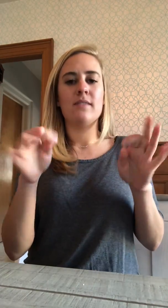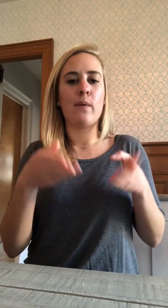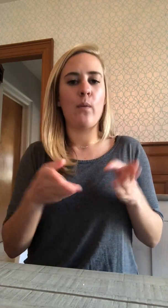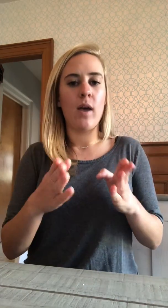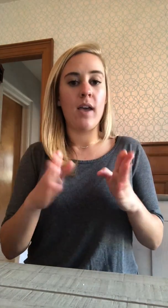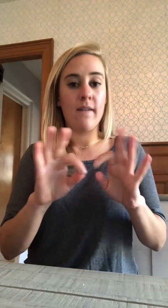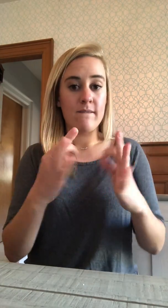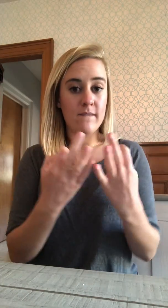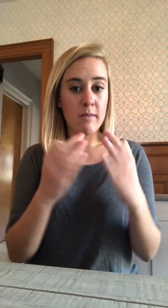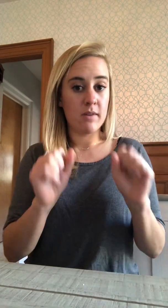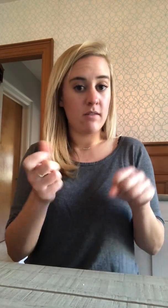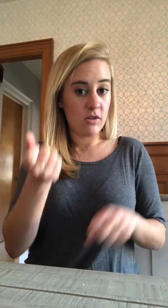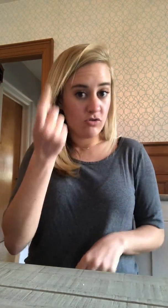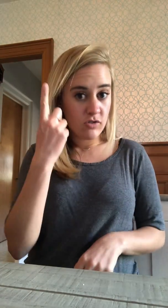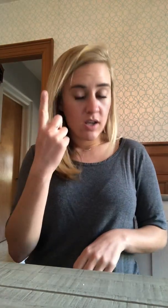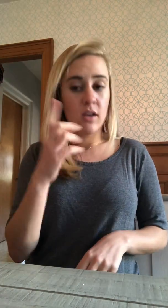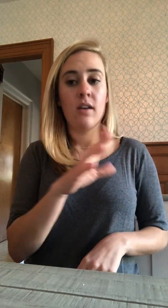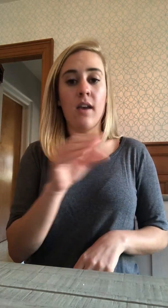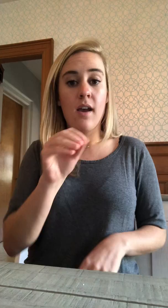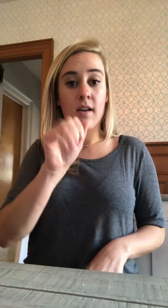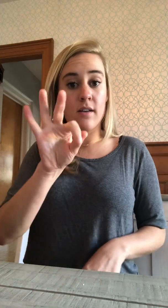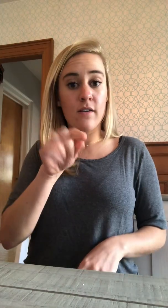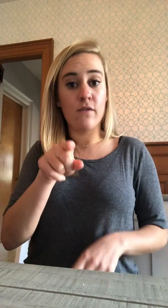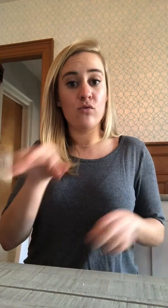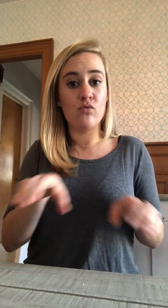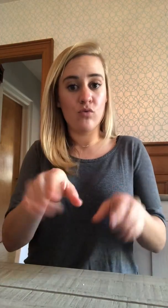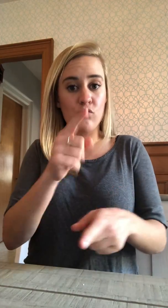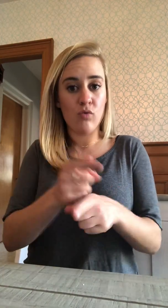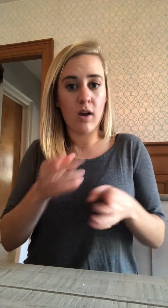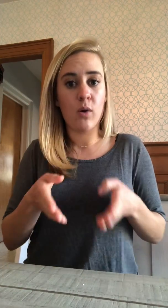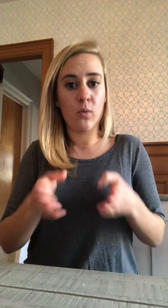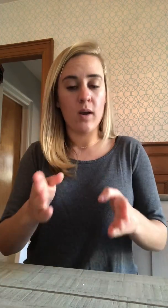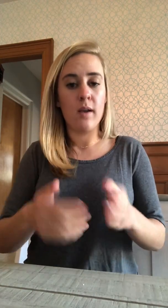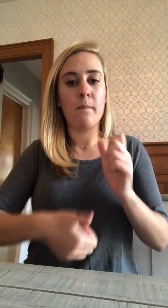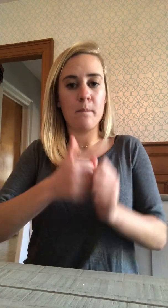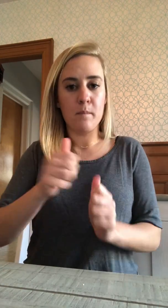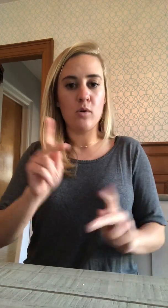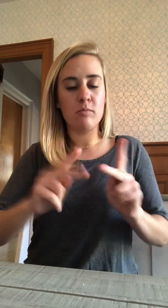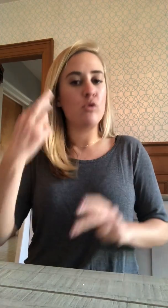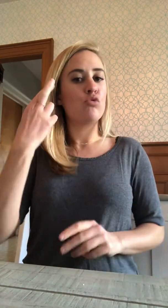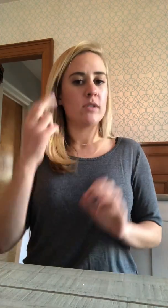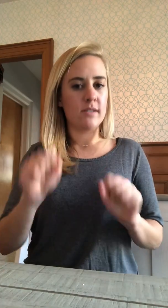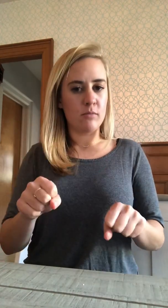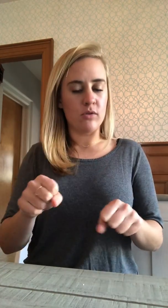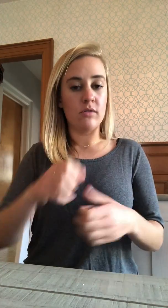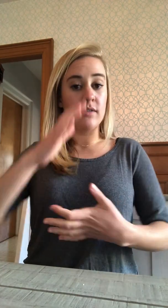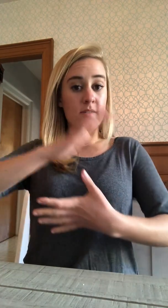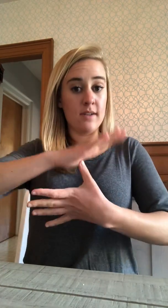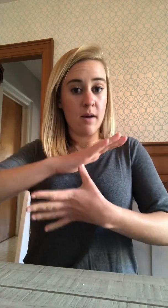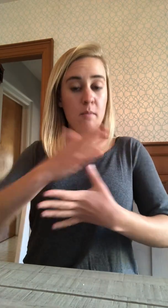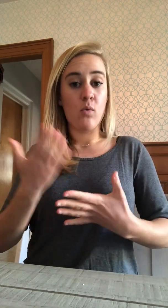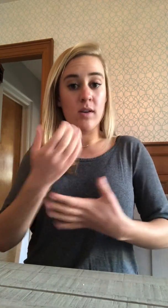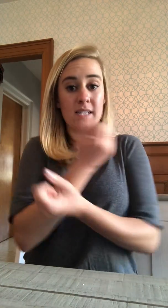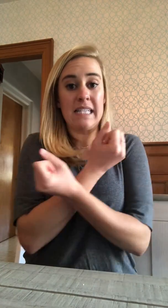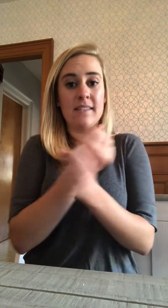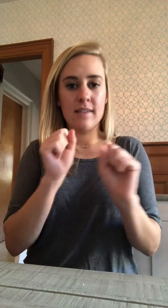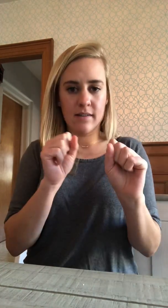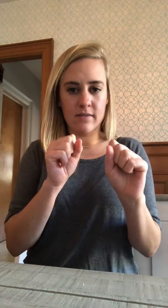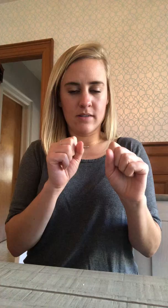caregivers can understand, and if you do this correctly, most people are reasonable. The most important thing is the safety of your person.